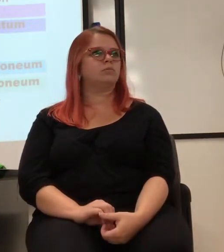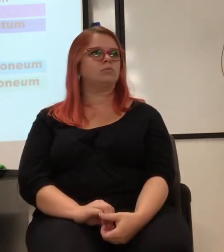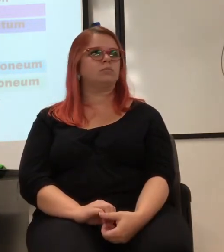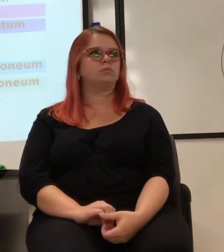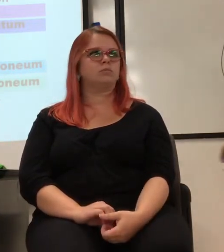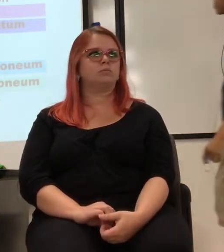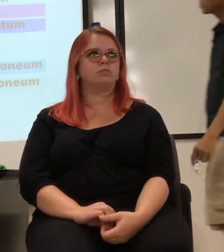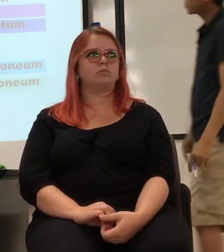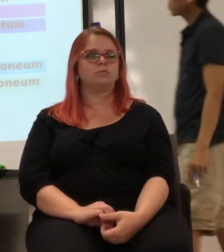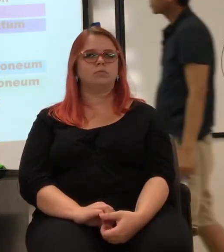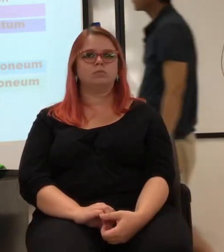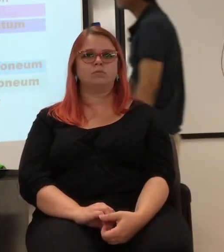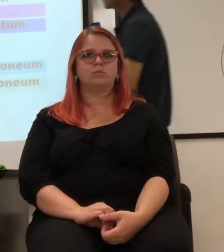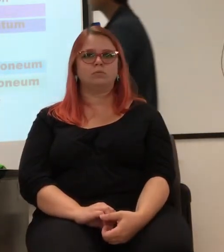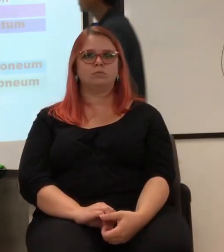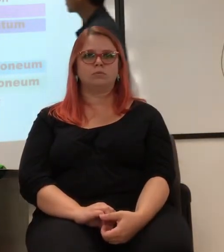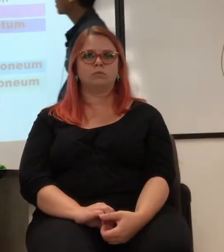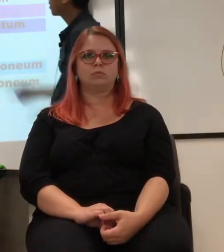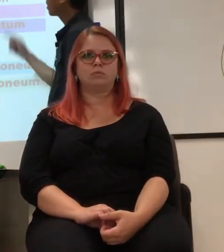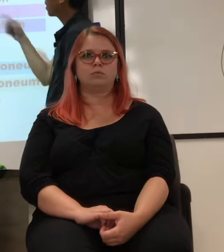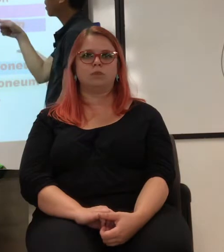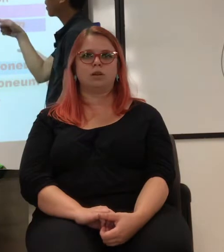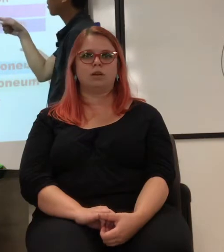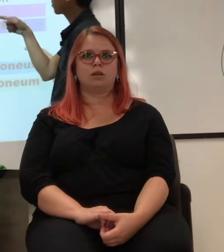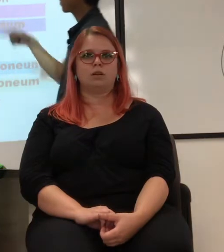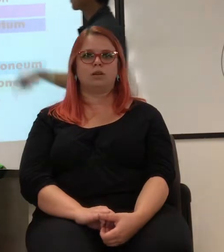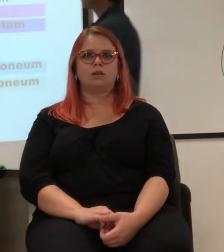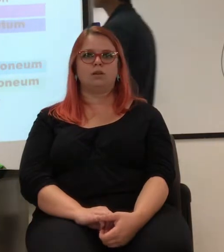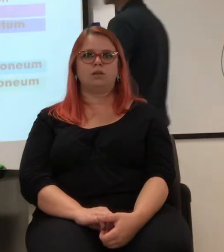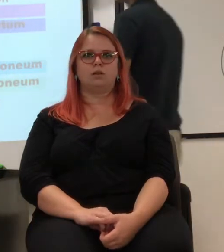see what we mess up there.